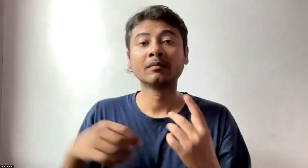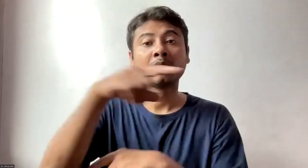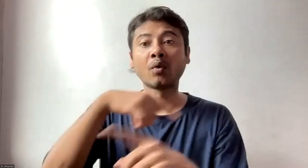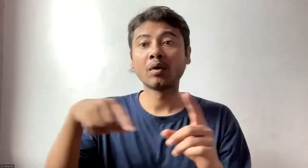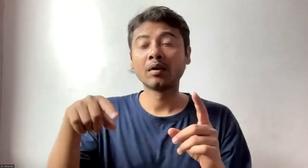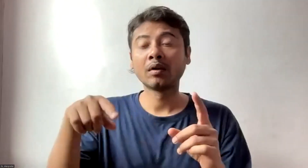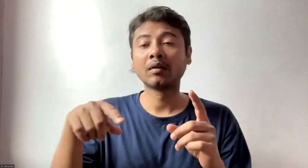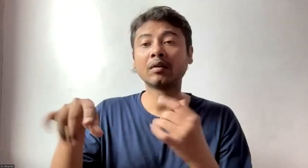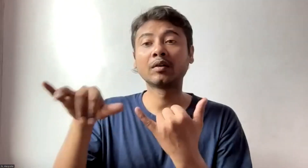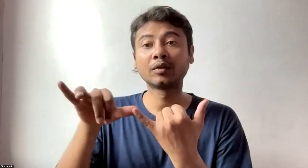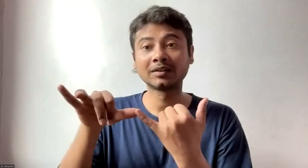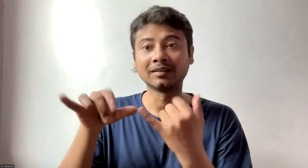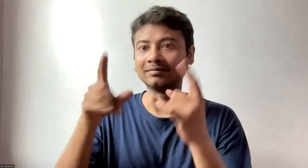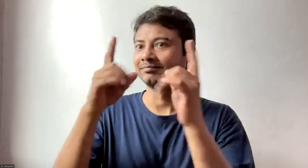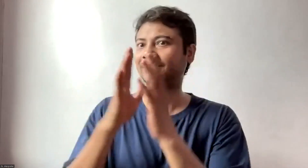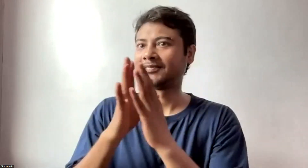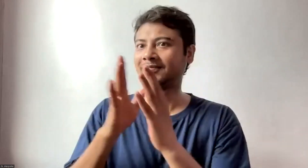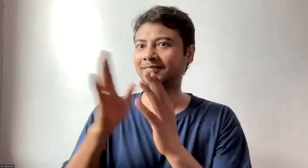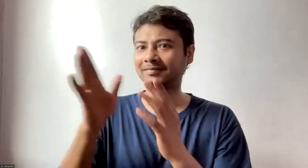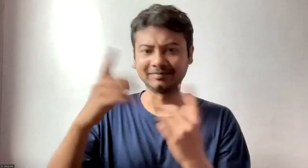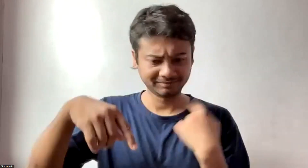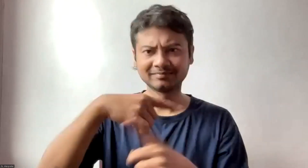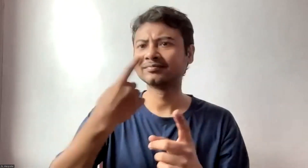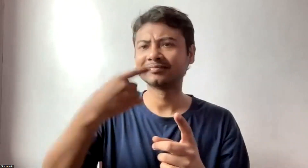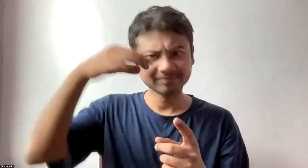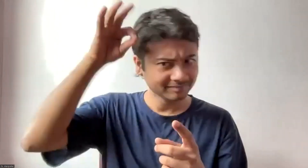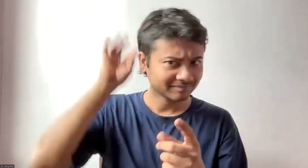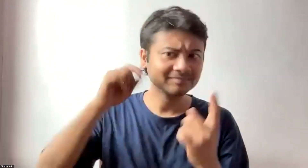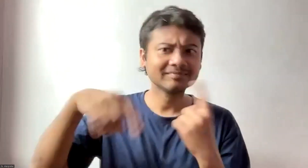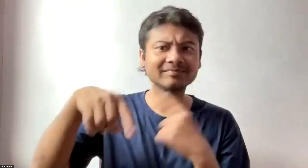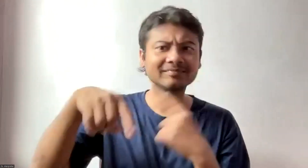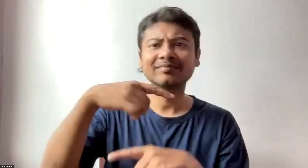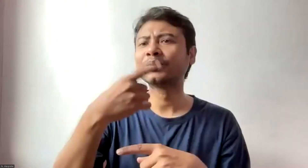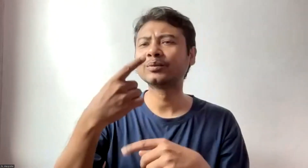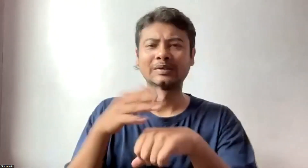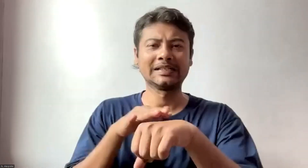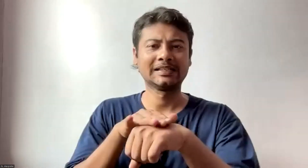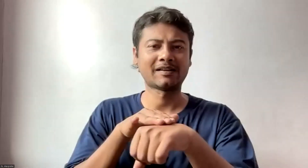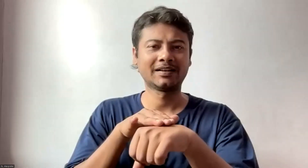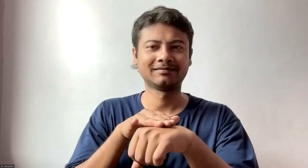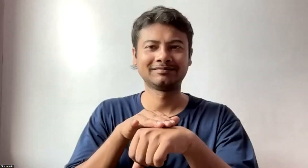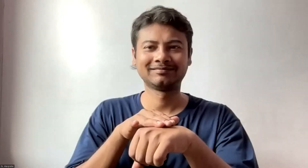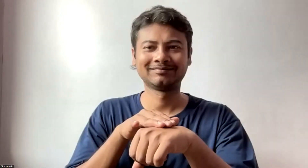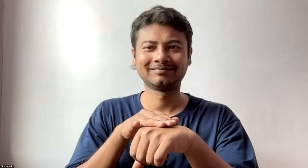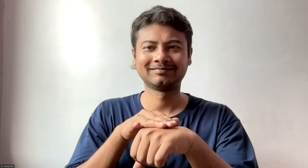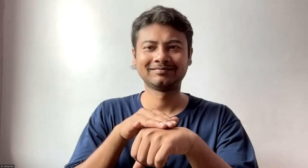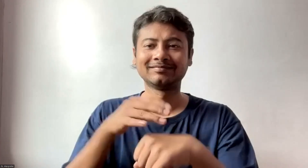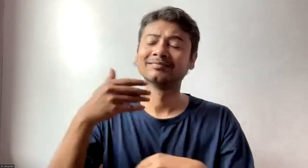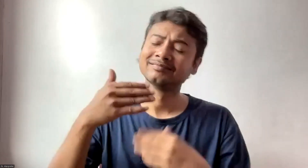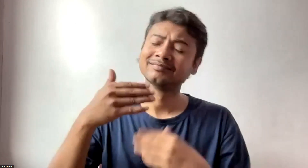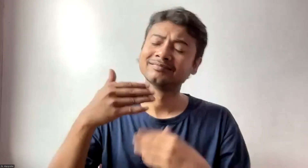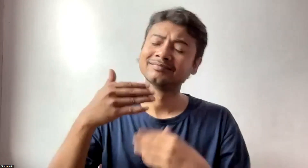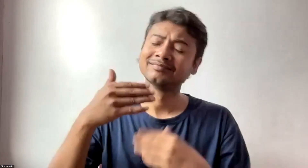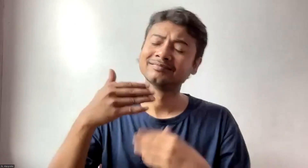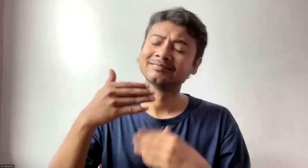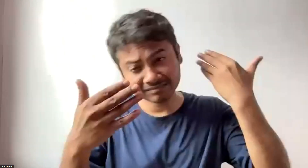Lord. That is our eternal position. That is our eternal relationship with Him, that our duty is just